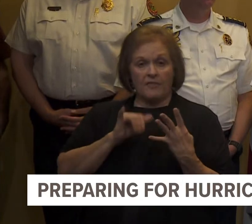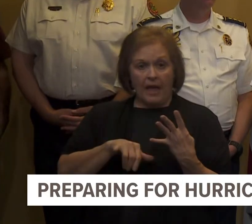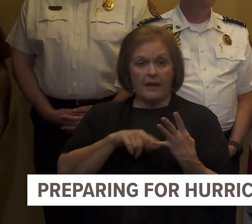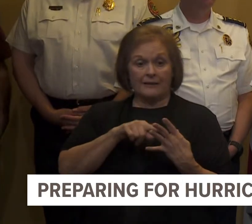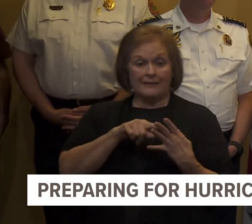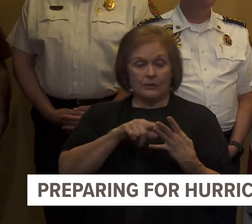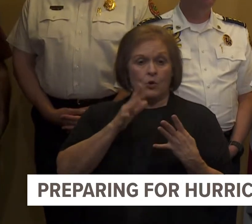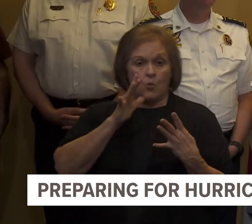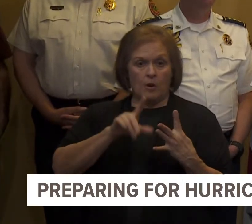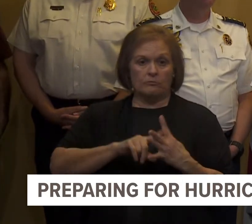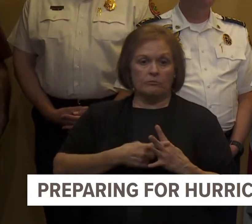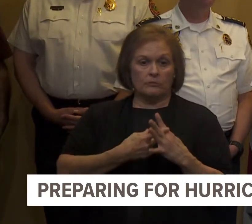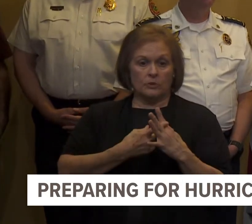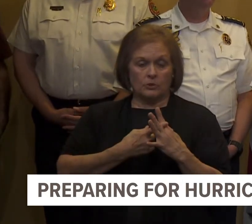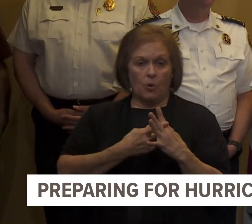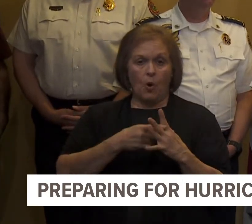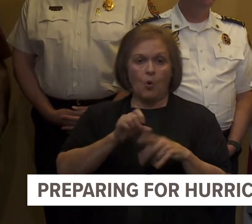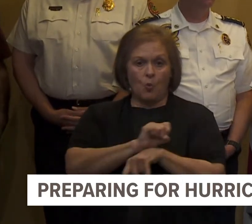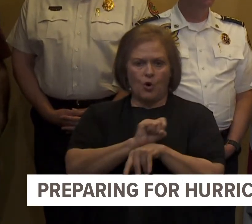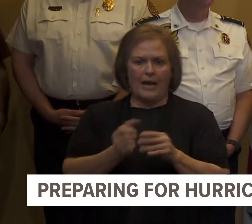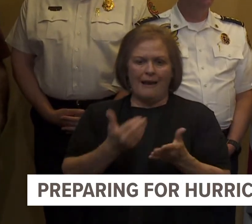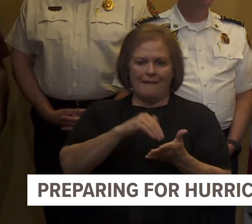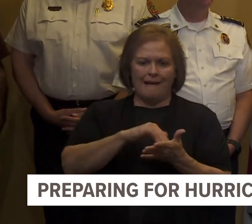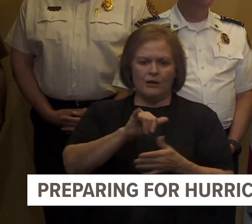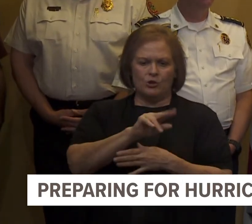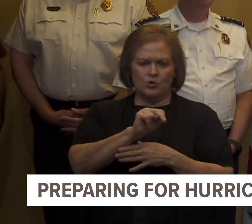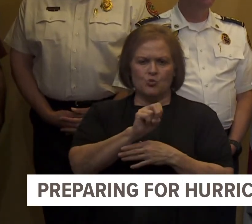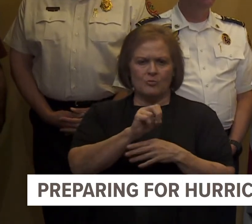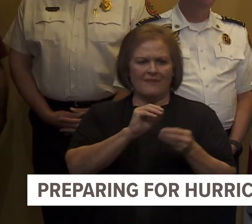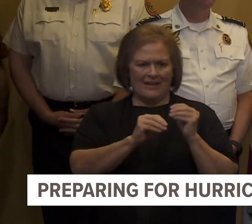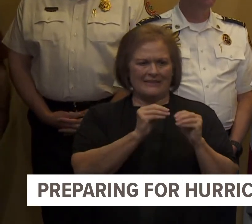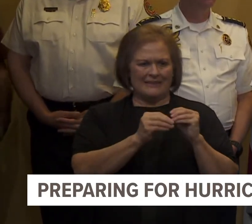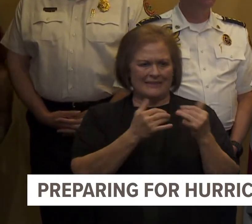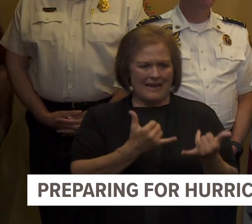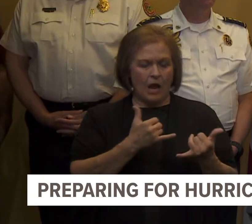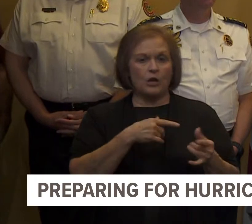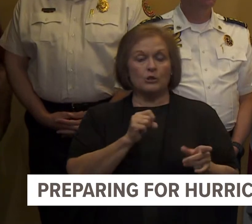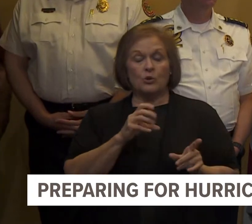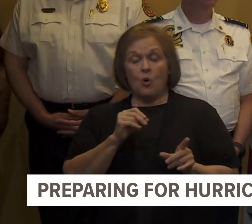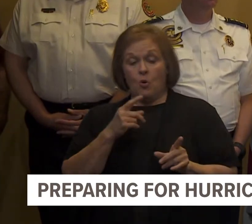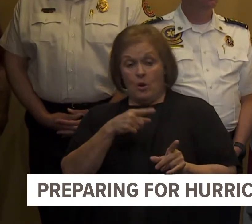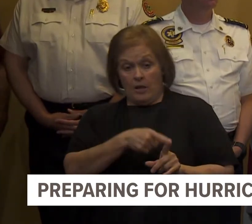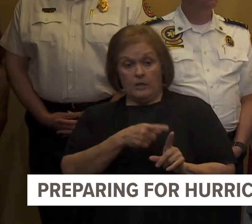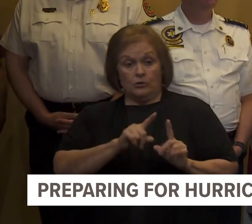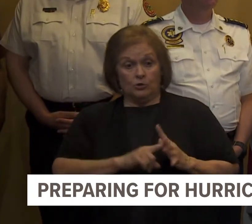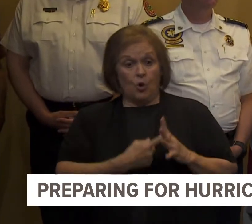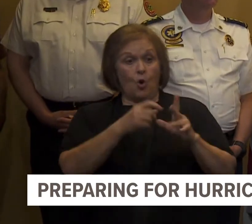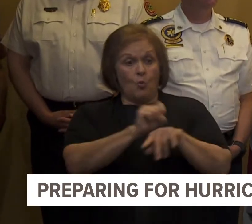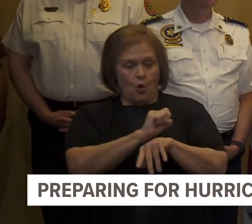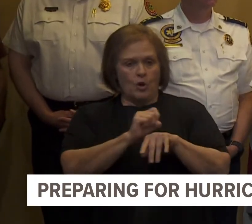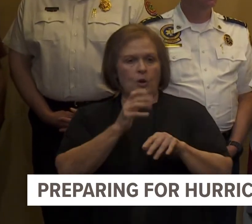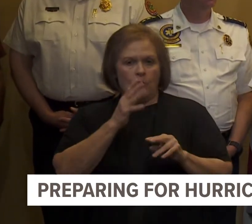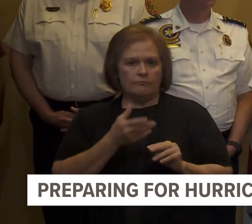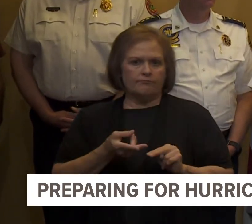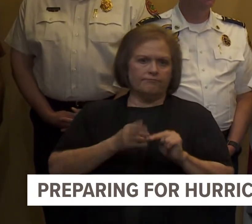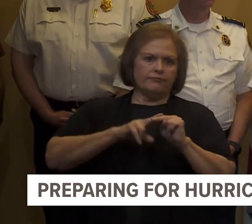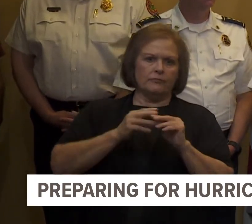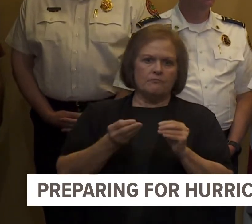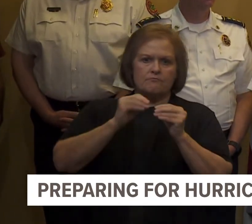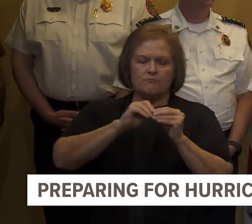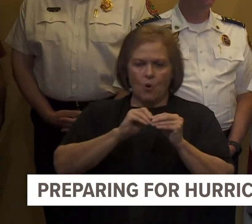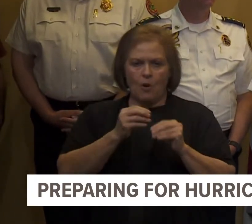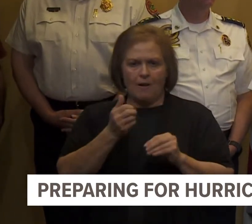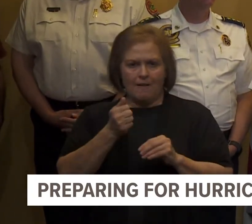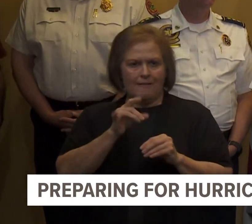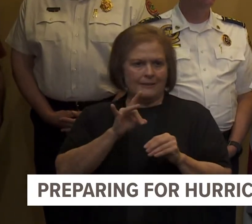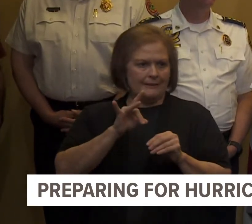back sometime in end of June, early July. And then with that, we would regain about 18 megawatts of power and putting